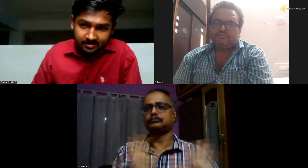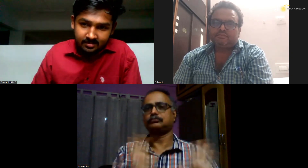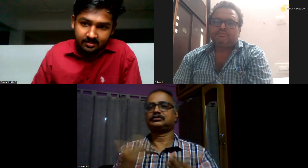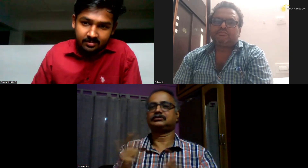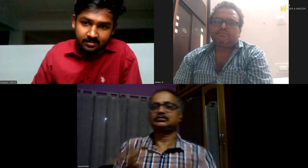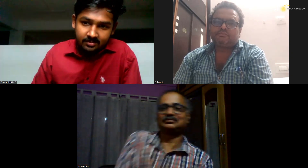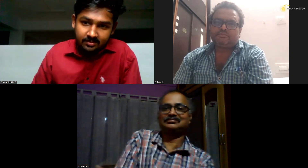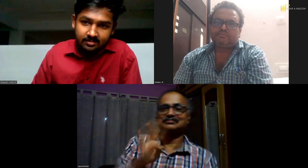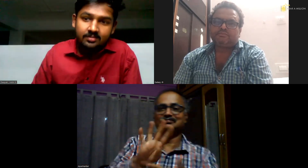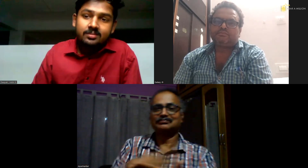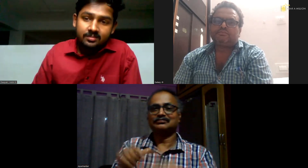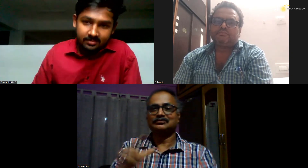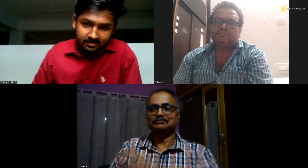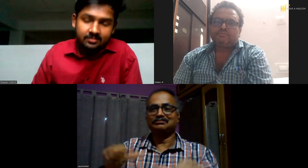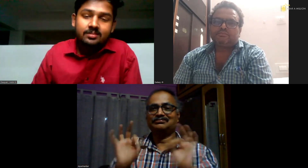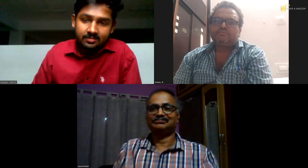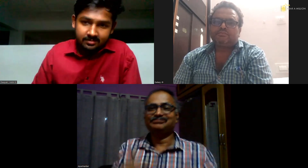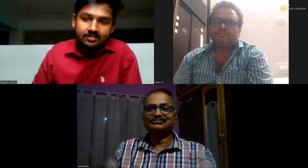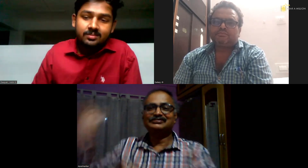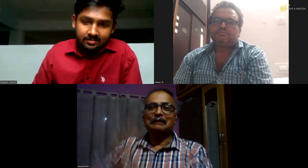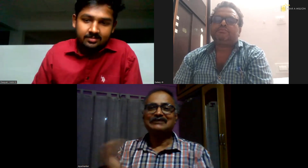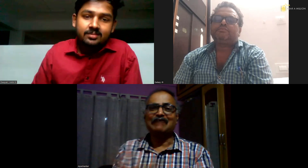Sorry, I can't see the complete signing of him.